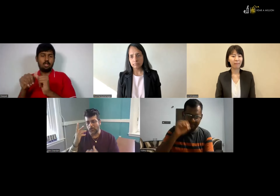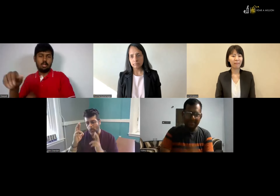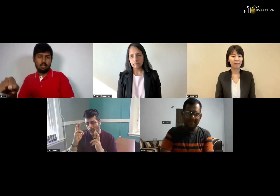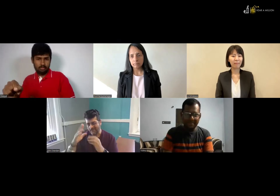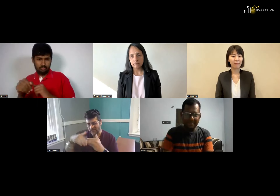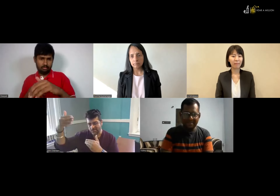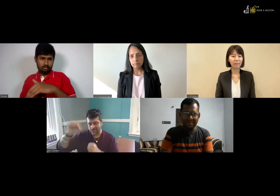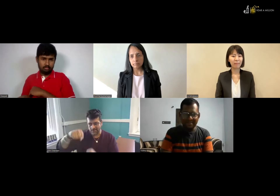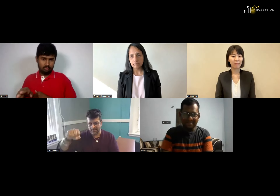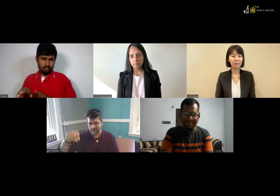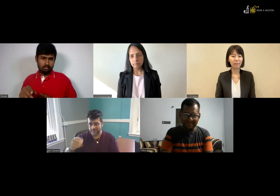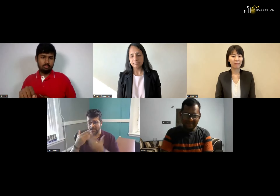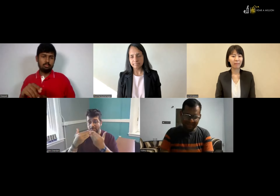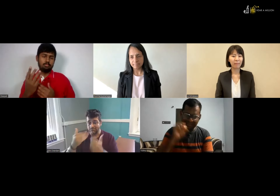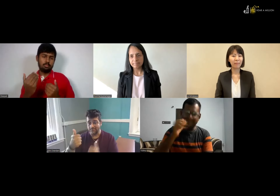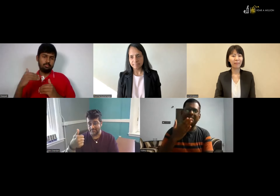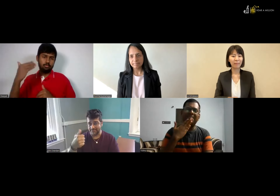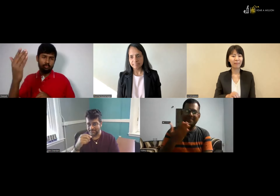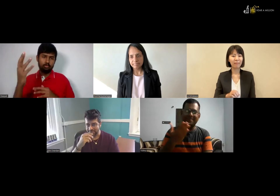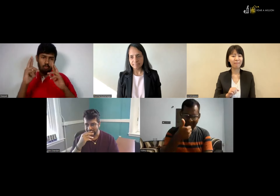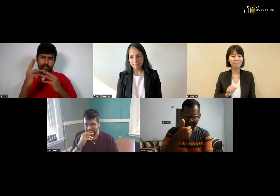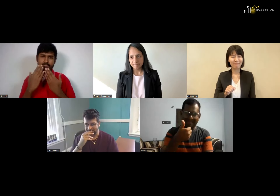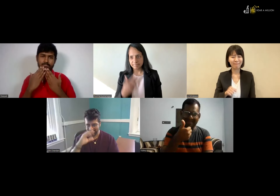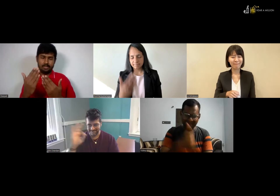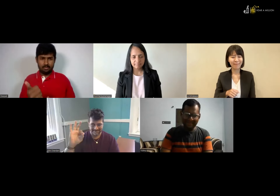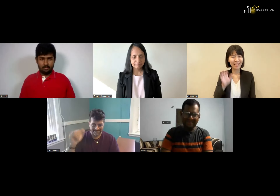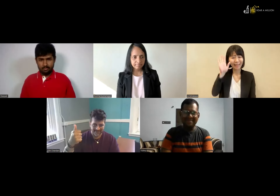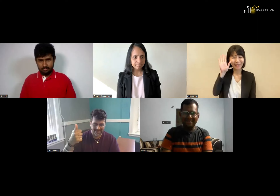That's how we would get the accessibility in the accessibility in the future.